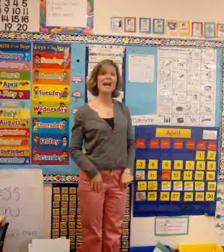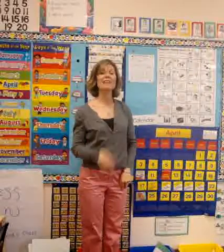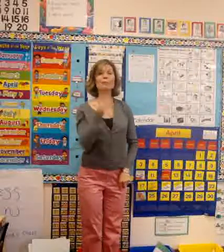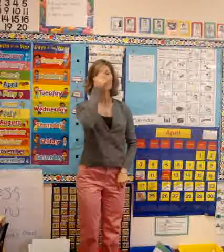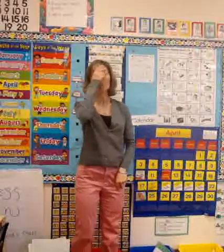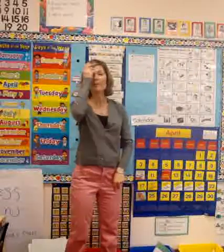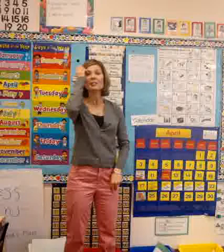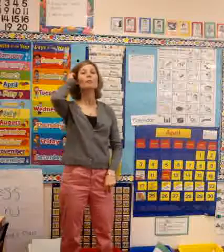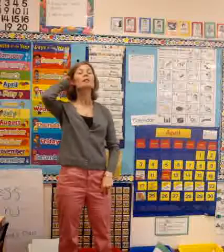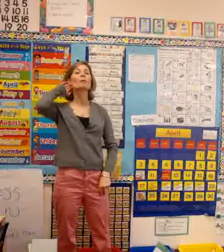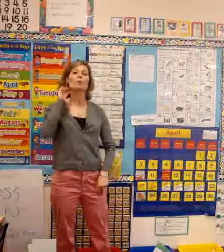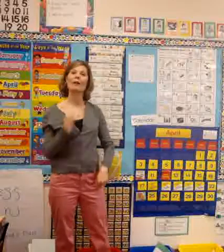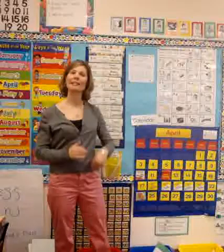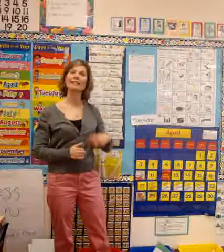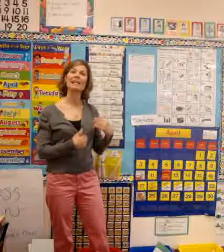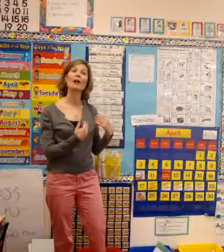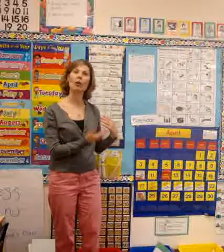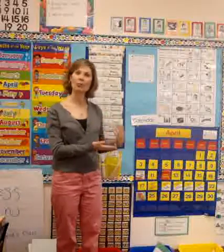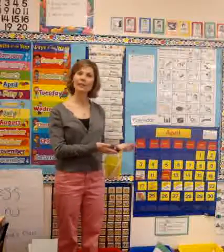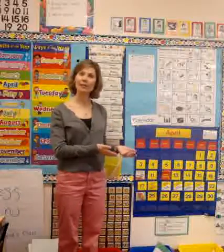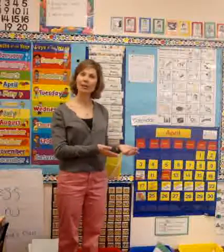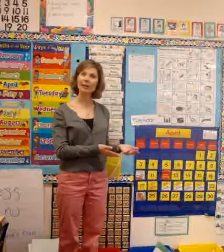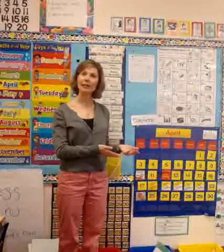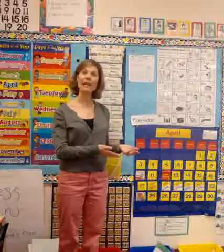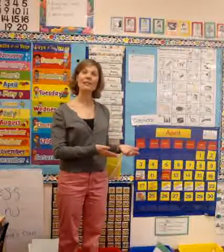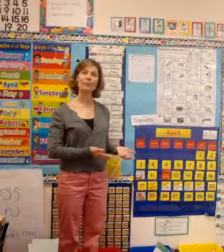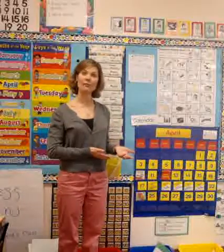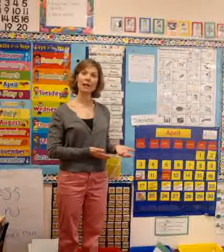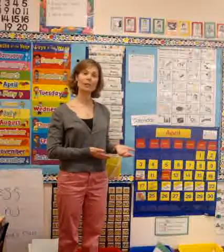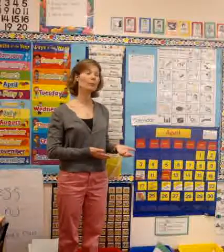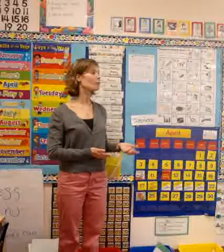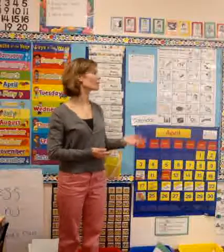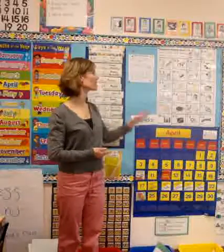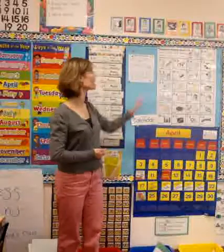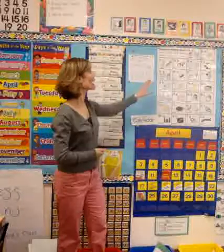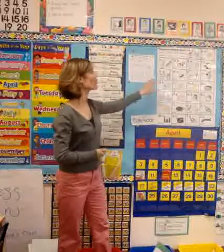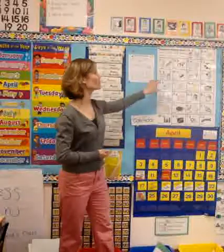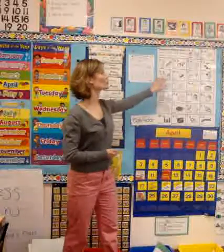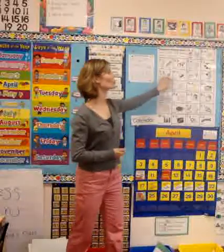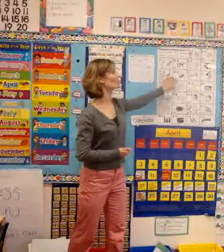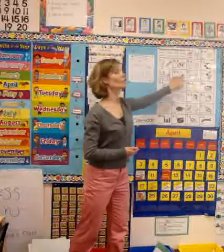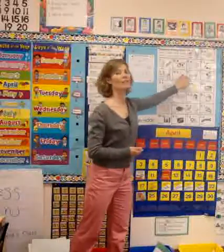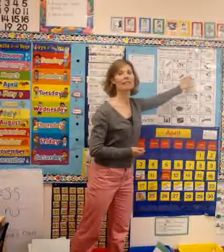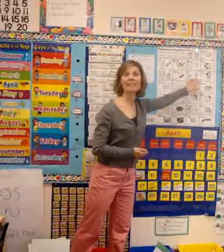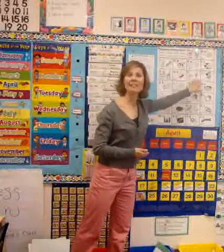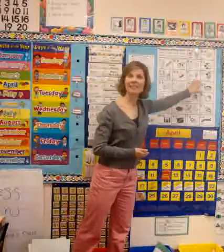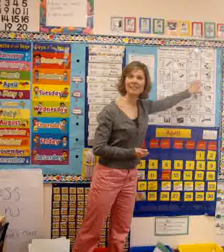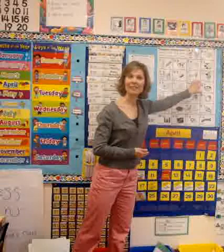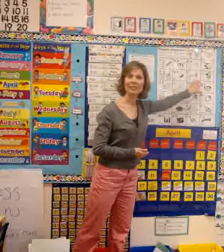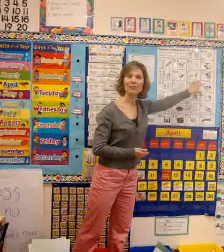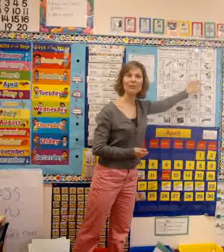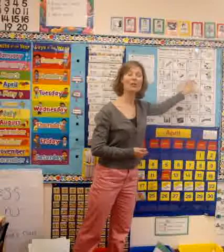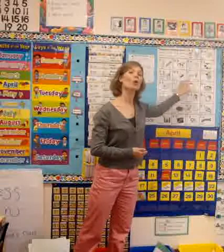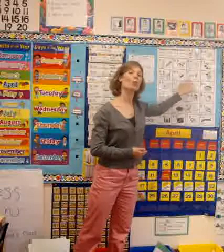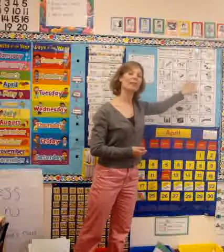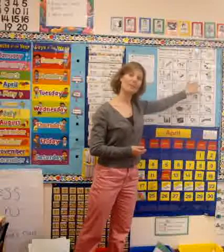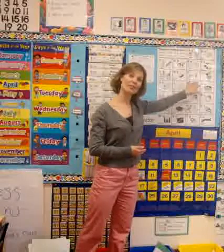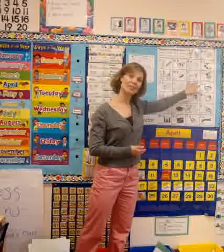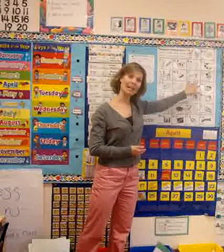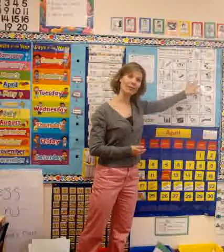and then what we would do is we would practice that all week long, and then the following week I would introduce the next 6 letters with their